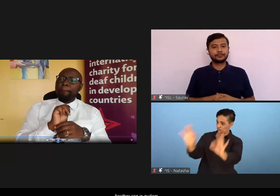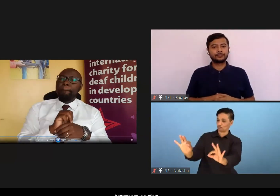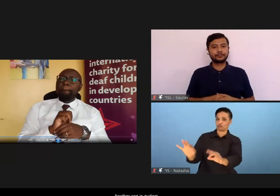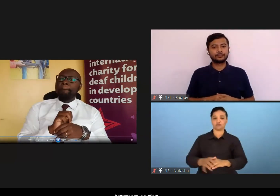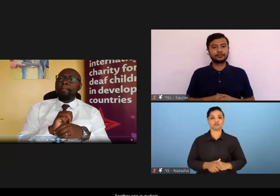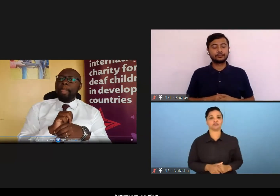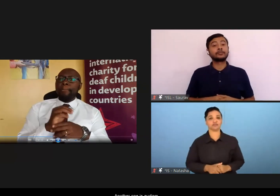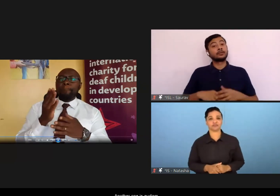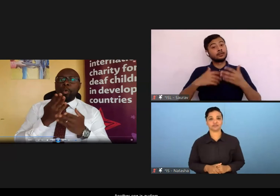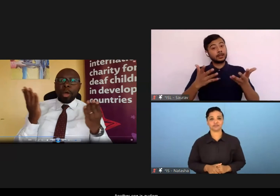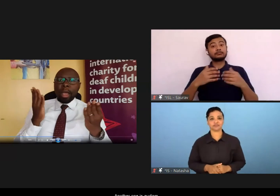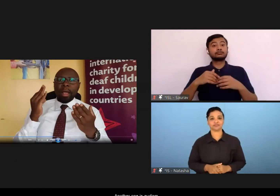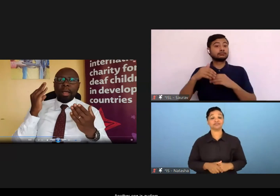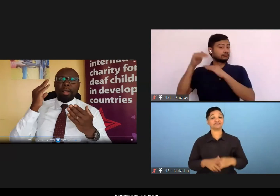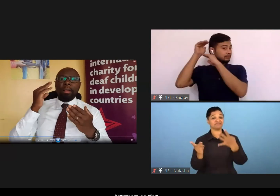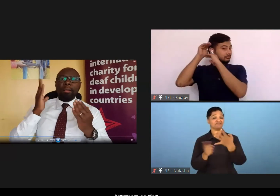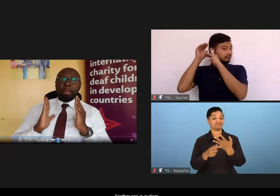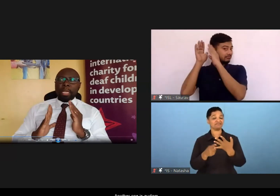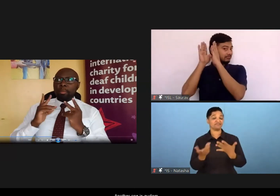Another one is autism,